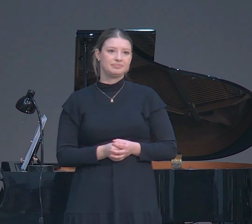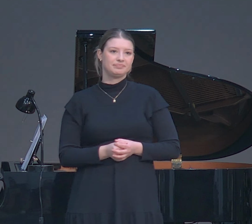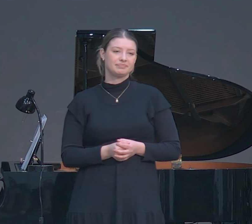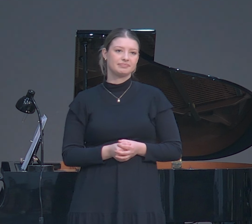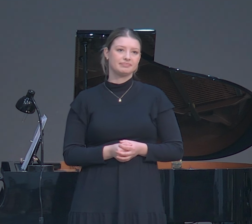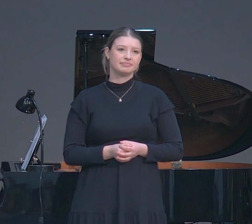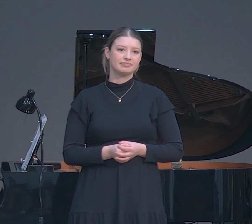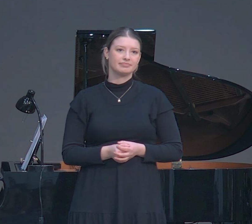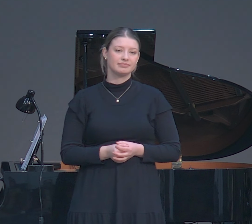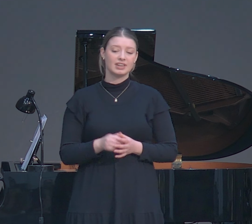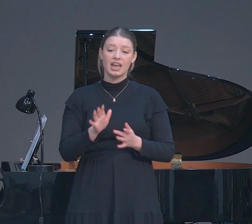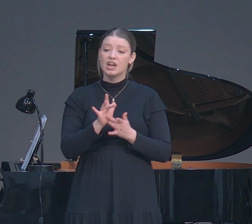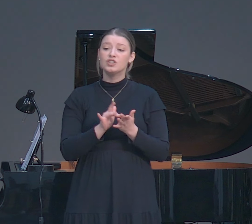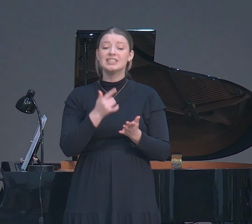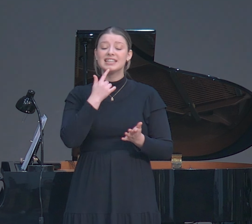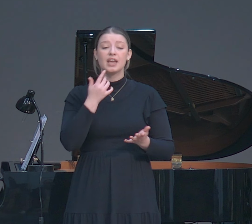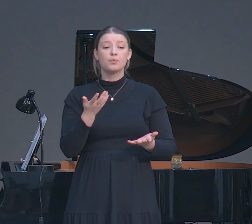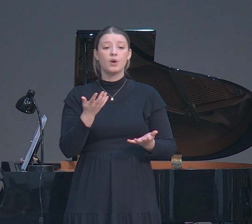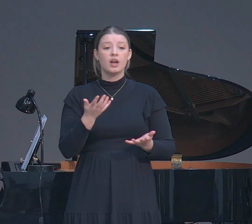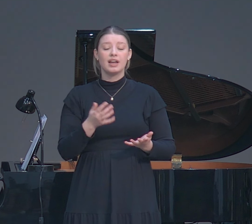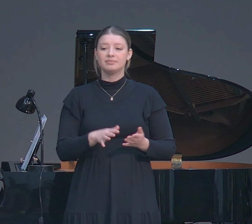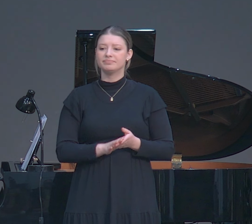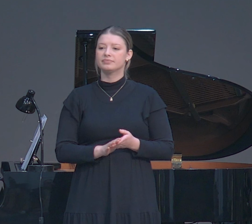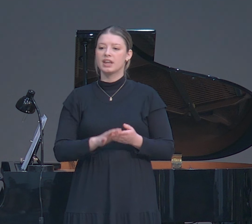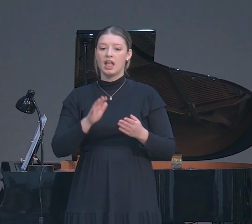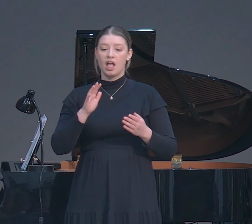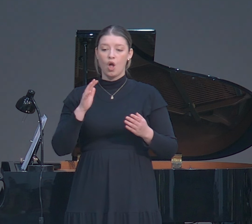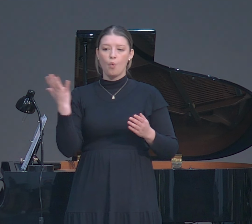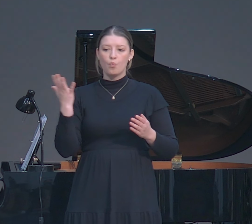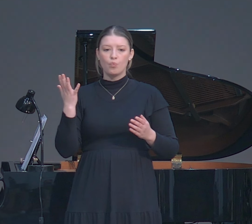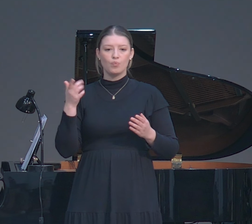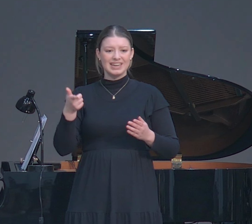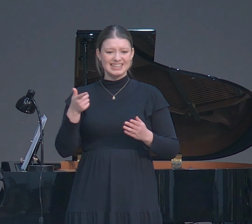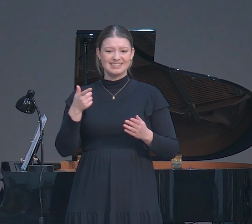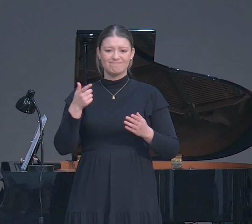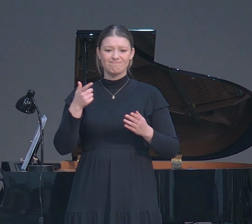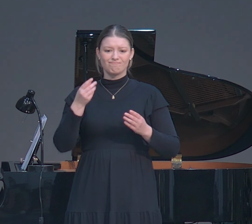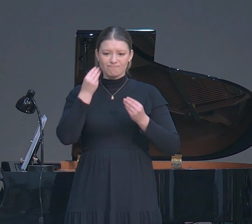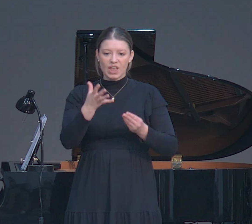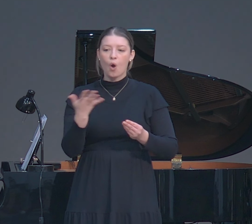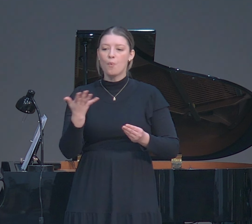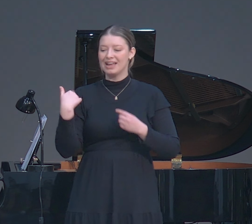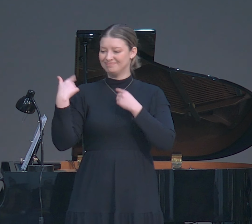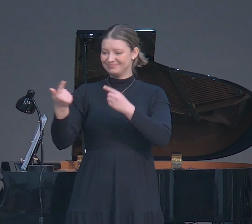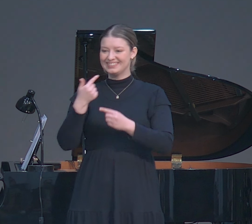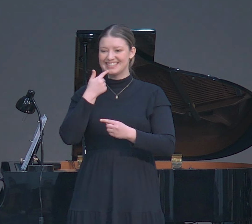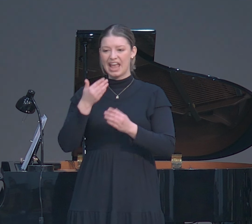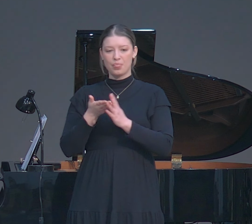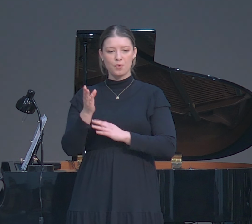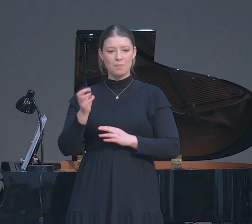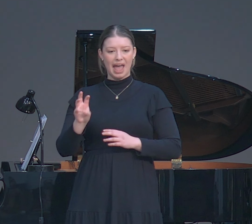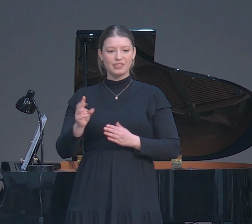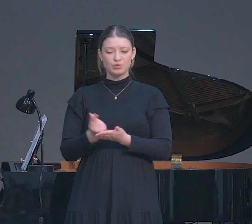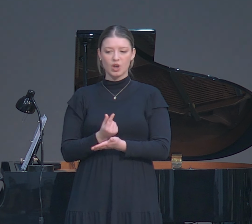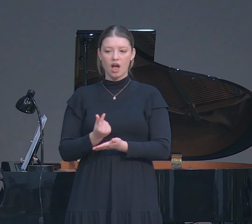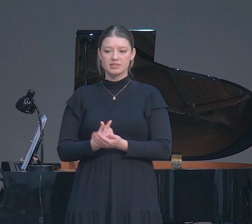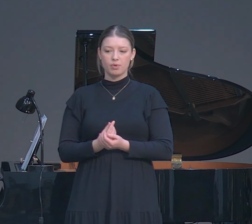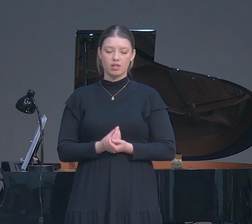Instead, Jesus is supporting what he's already been saying in Matthew's gospel.